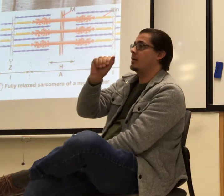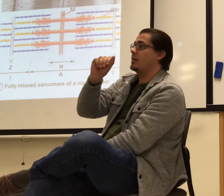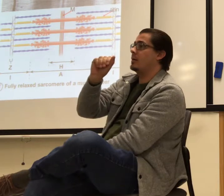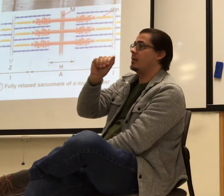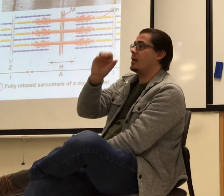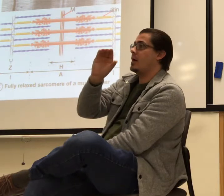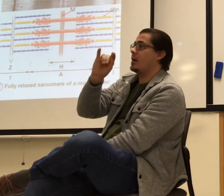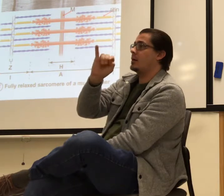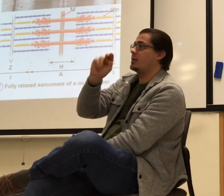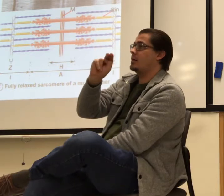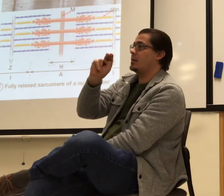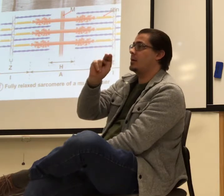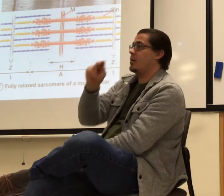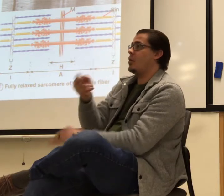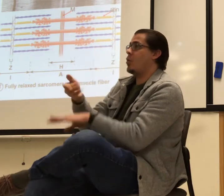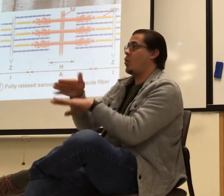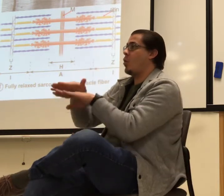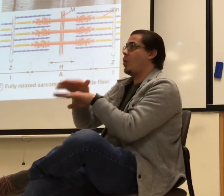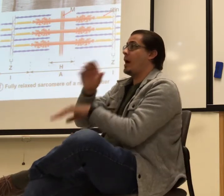overlap of